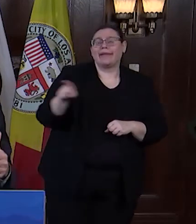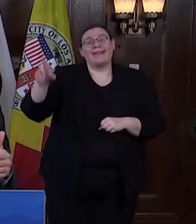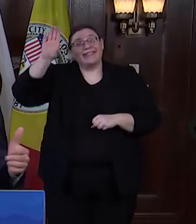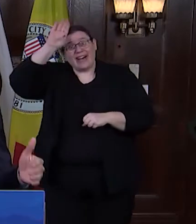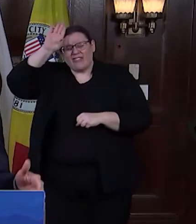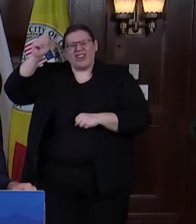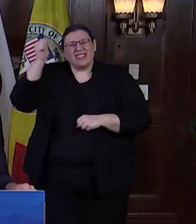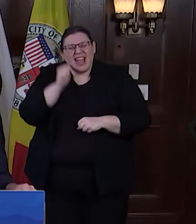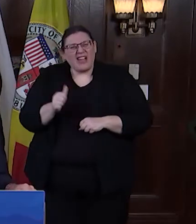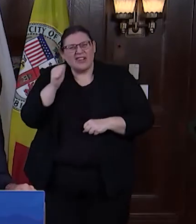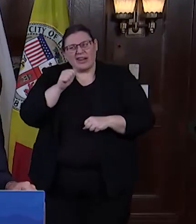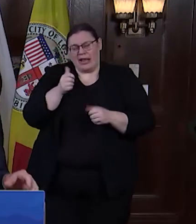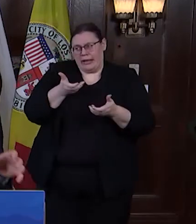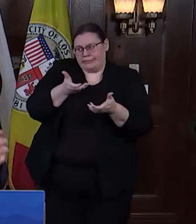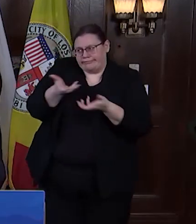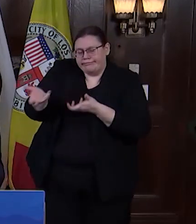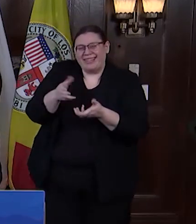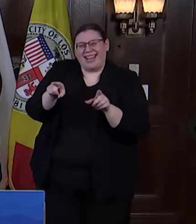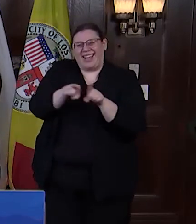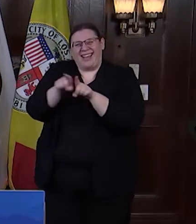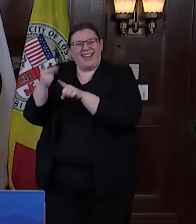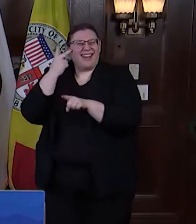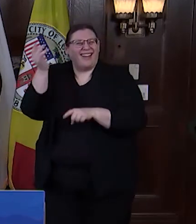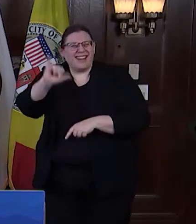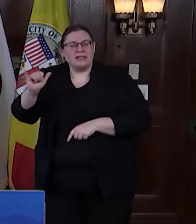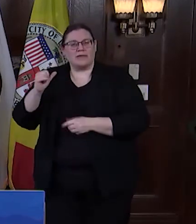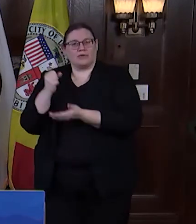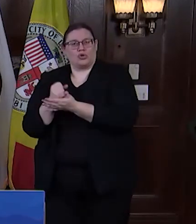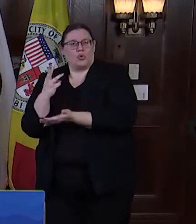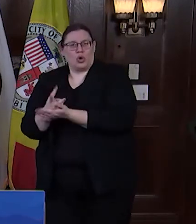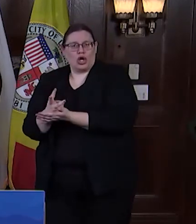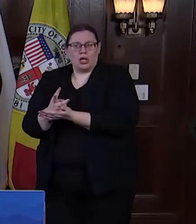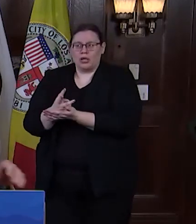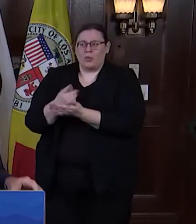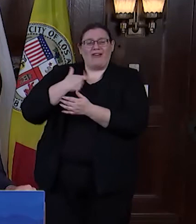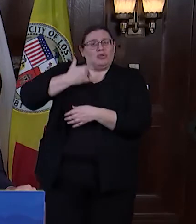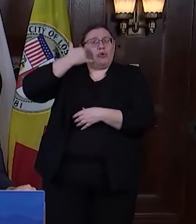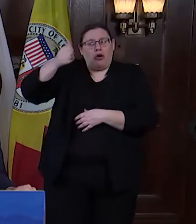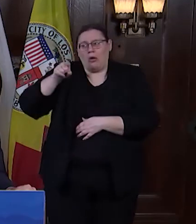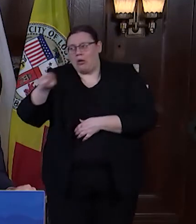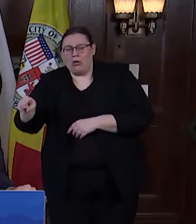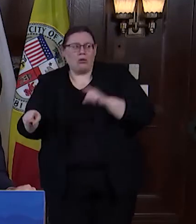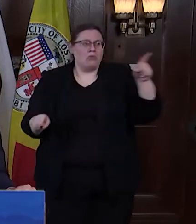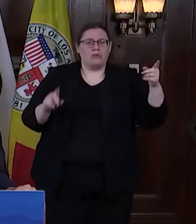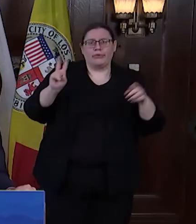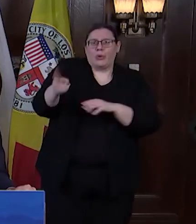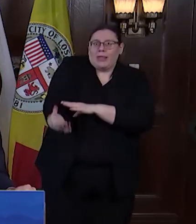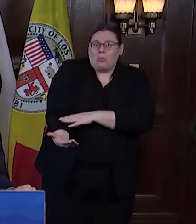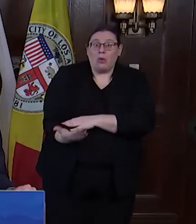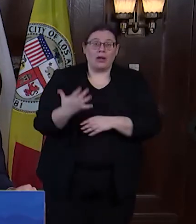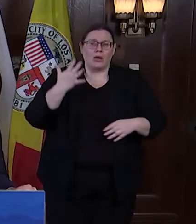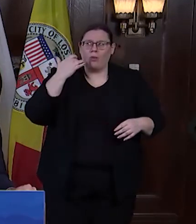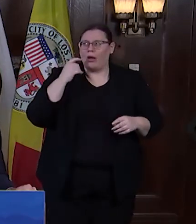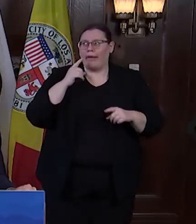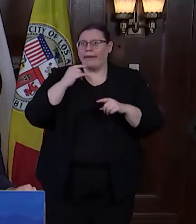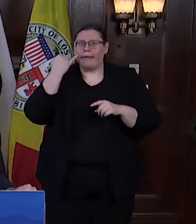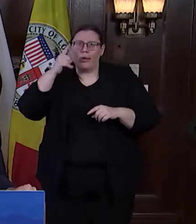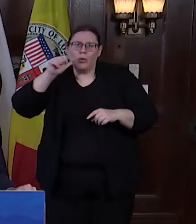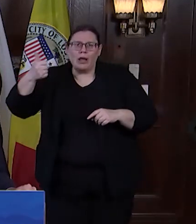day act as social workers. We often have to call the police or the fire department at 2 a.m. because there's nobody else to